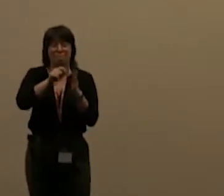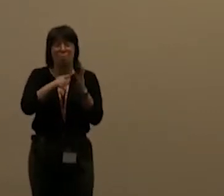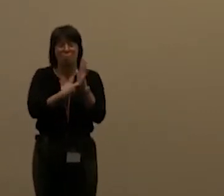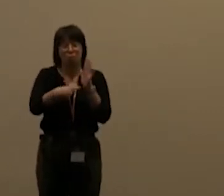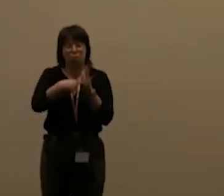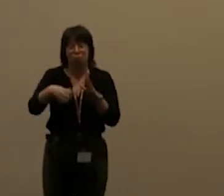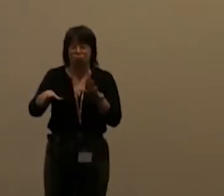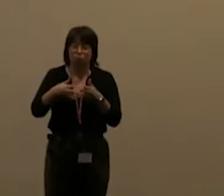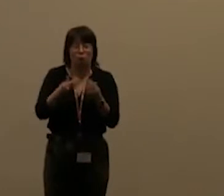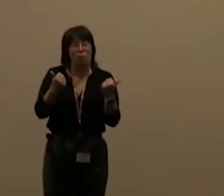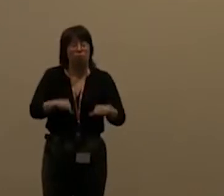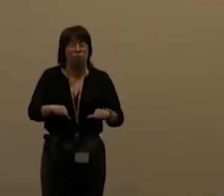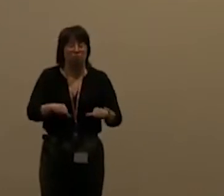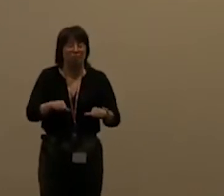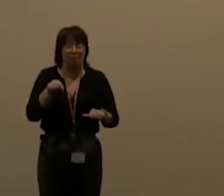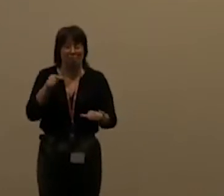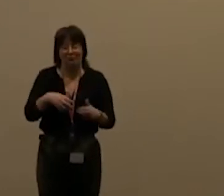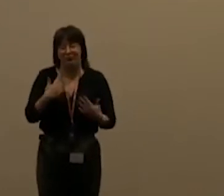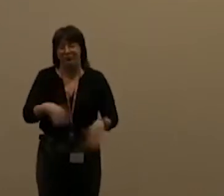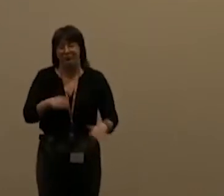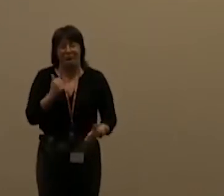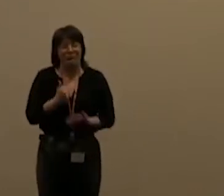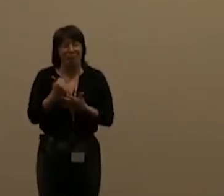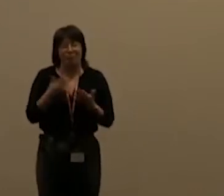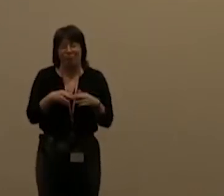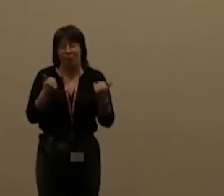actually, and there's a really awesome solution